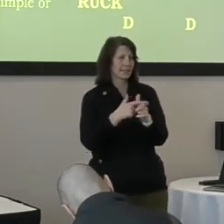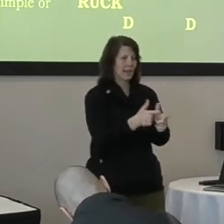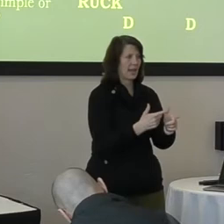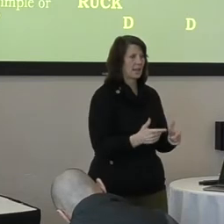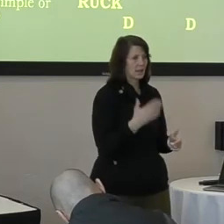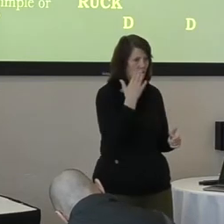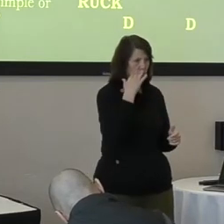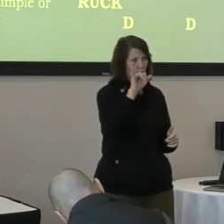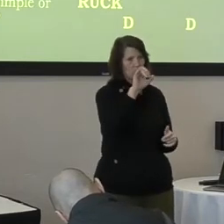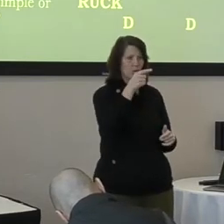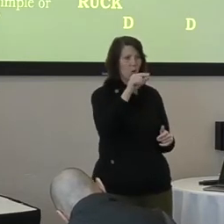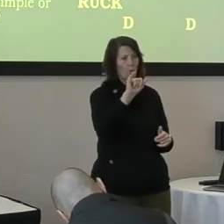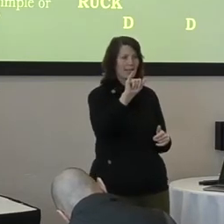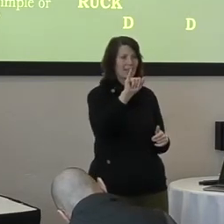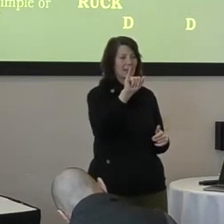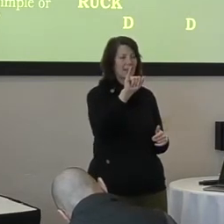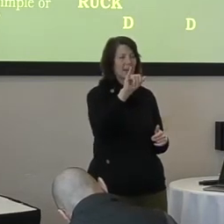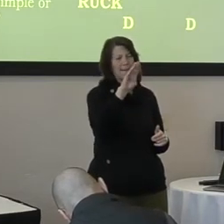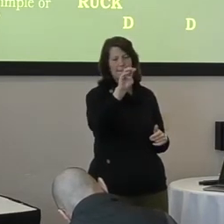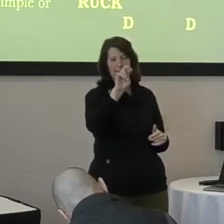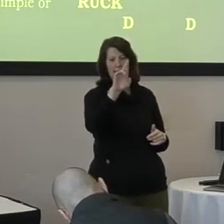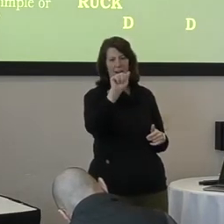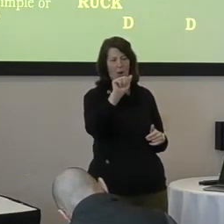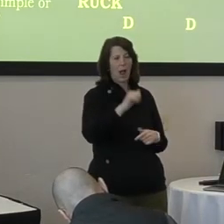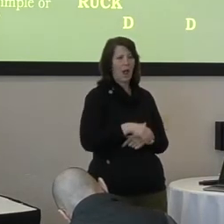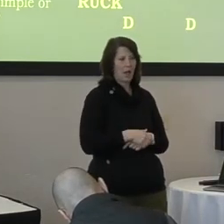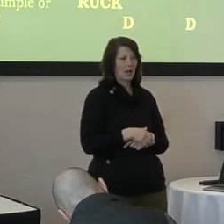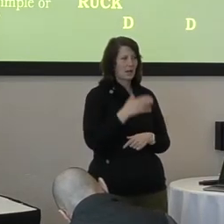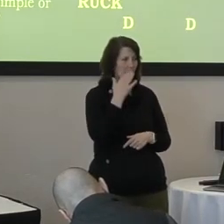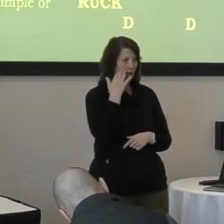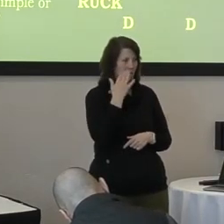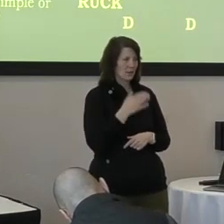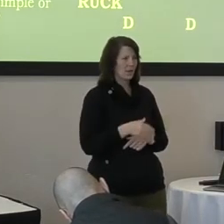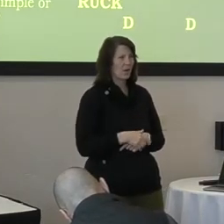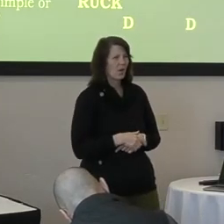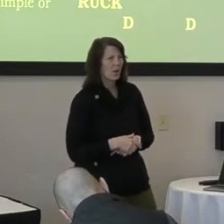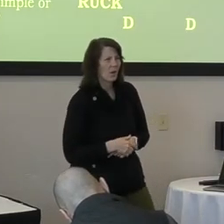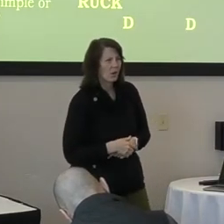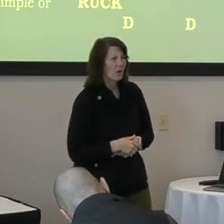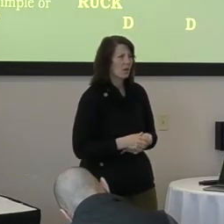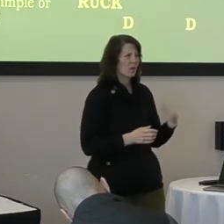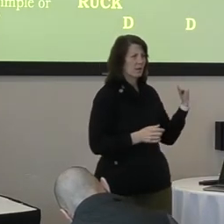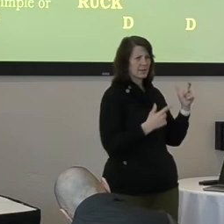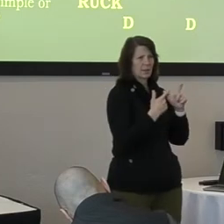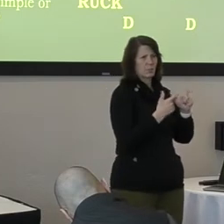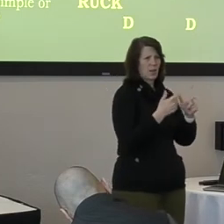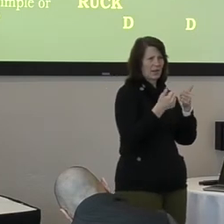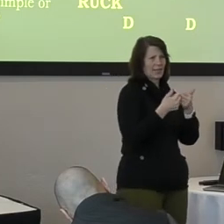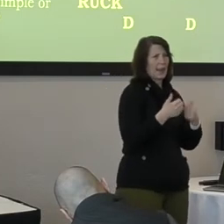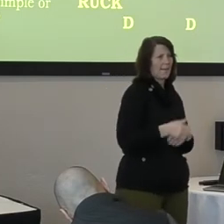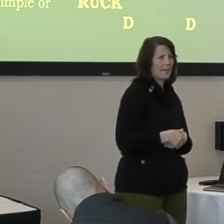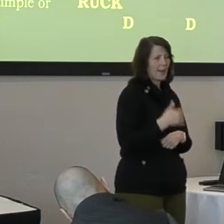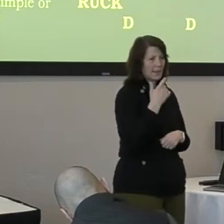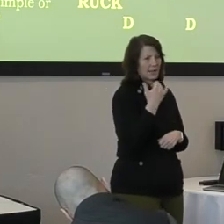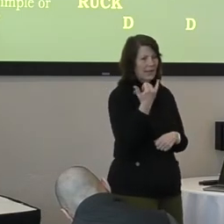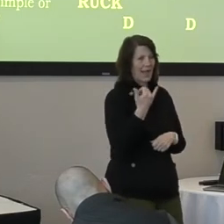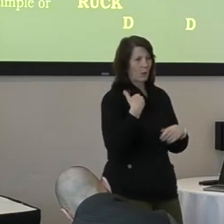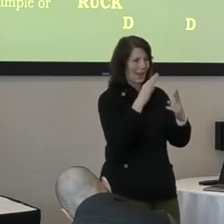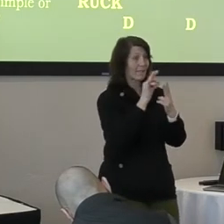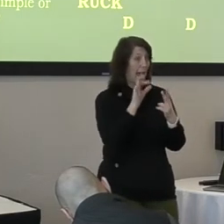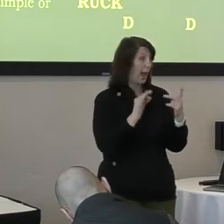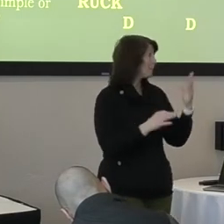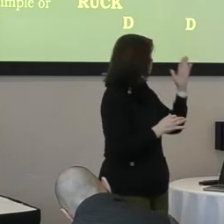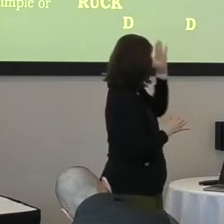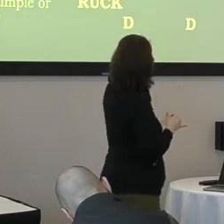You guys know Yogi Berra? Yankee great, right? Hit it where they ain't. We're just gonna run it where they ain't, right? Because now we have the